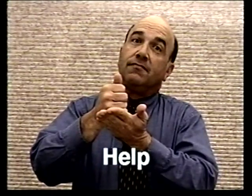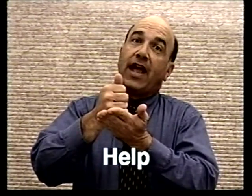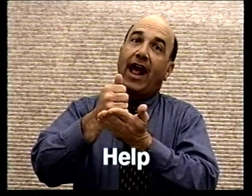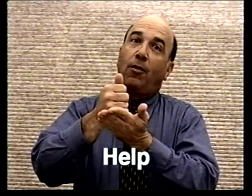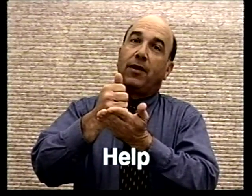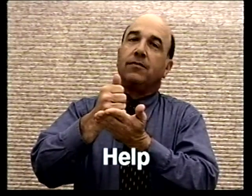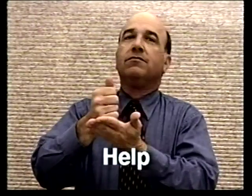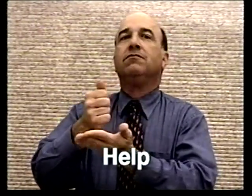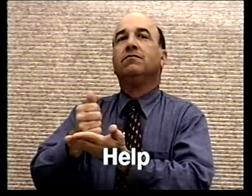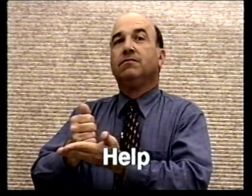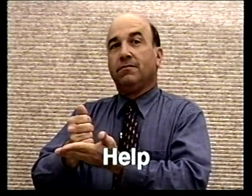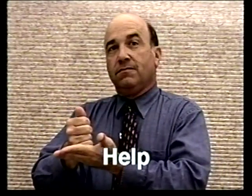Help.